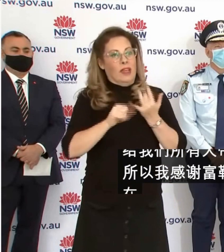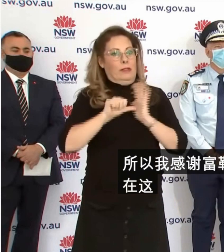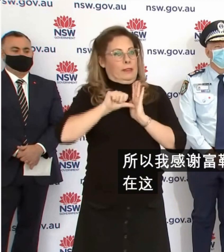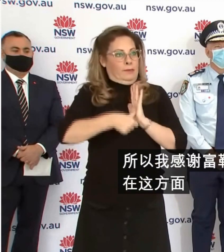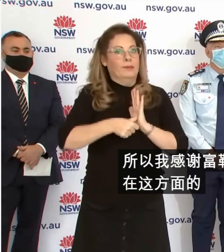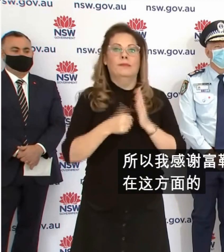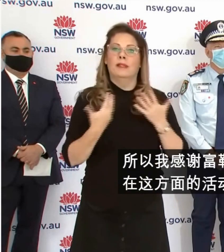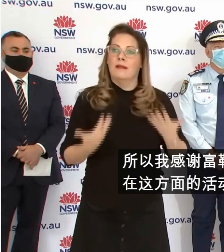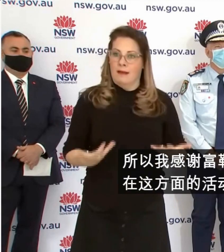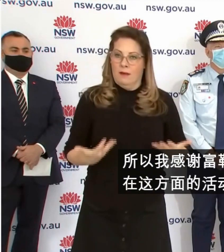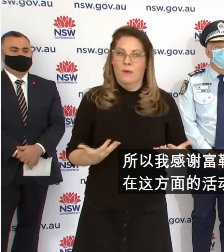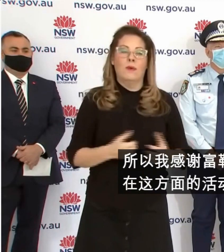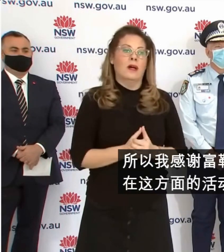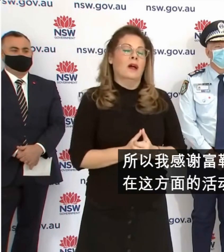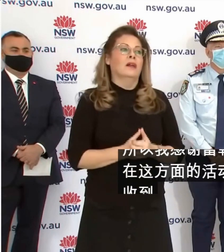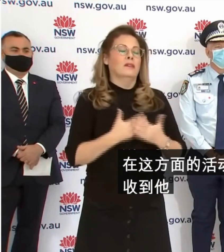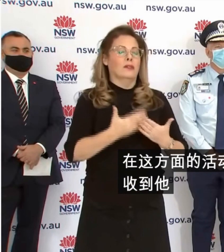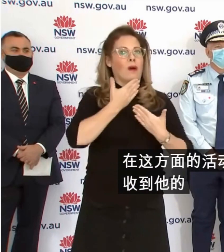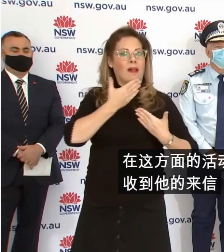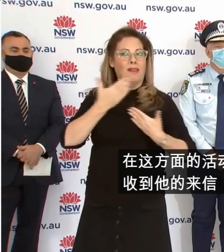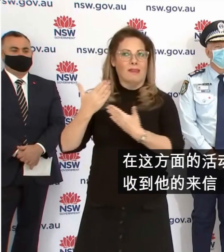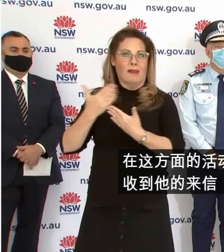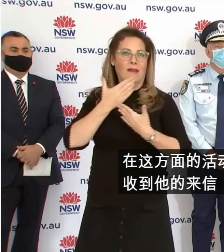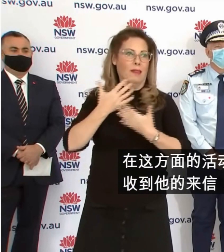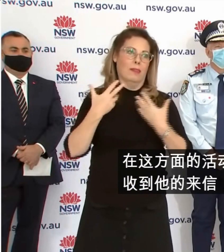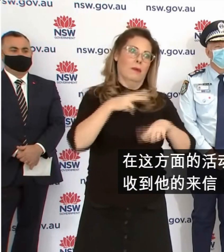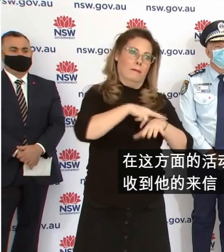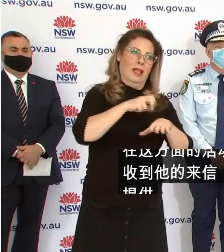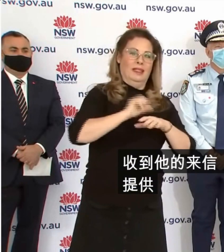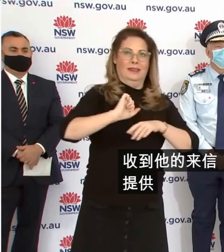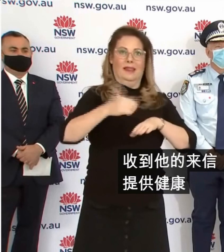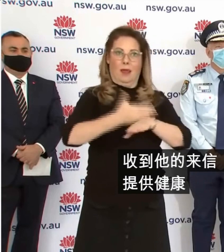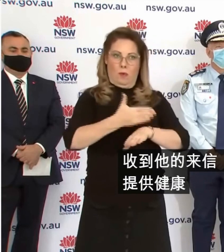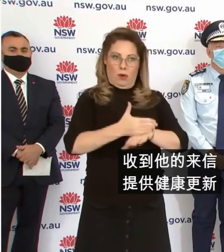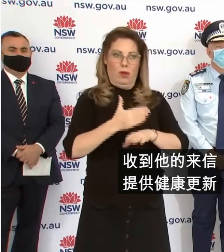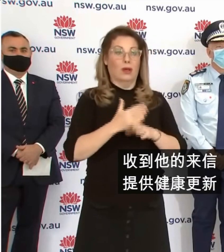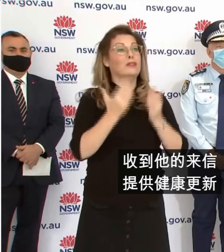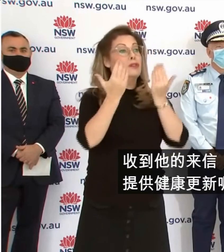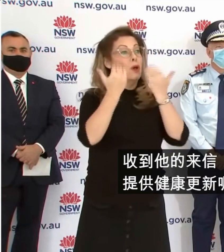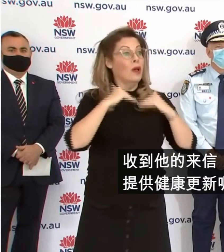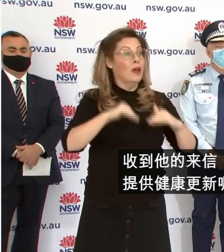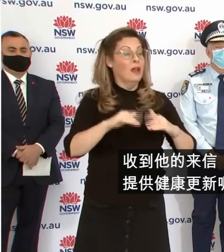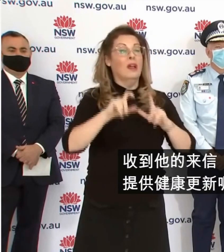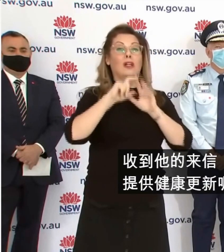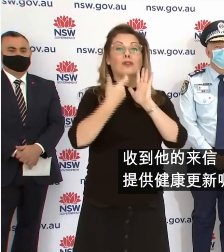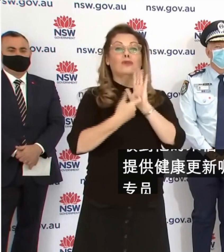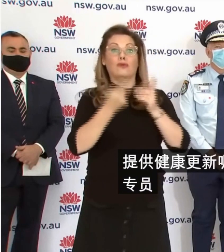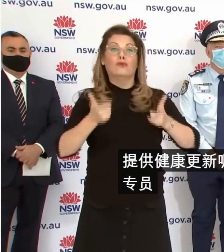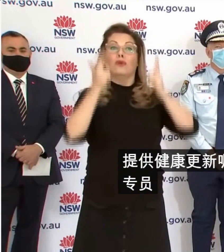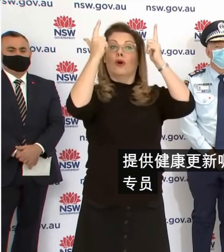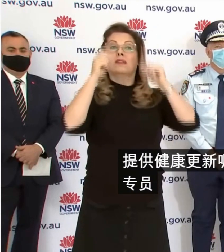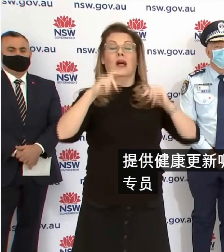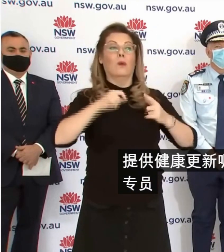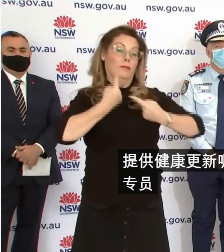for his activity in that regard, and we'll hear from him as well. So now Dr. Chant will provide the health update. Then